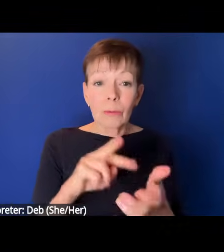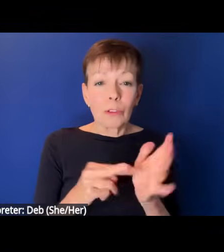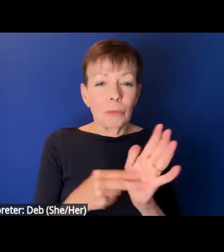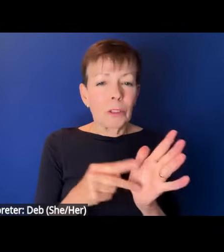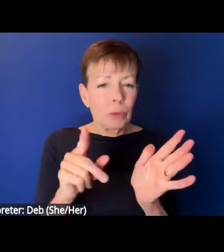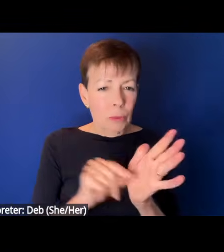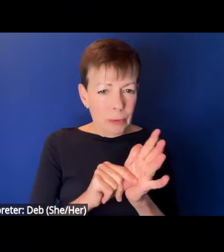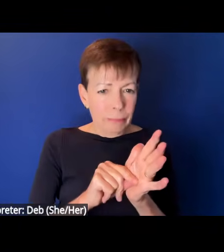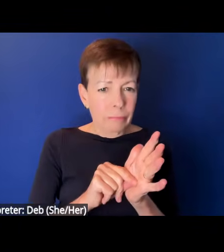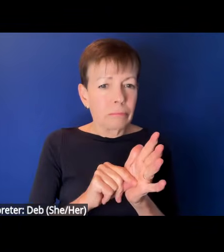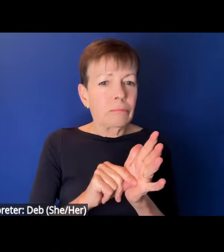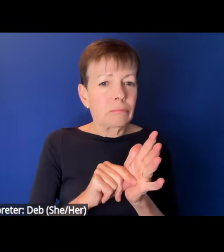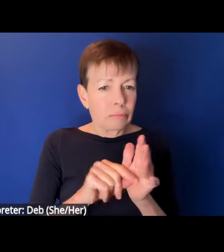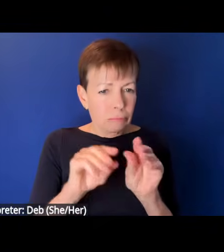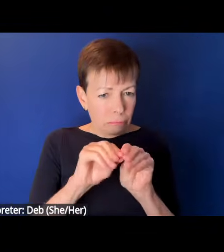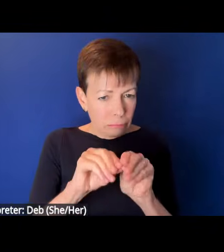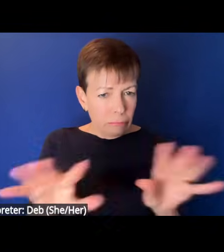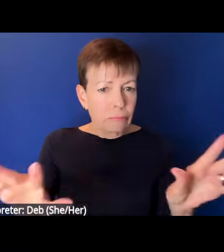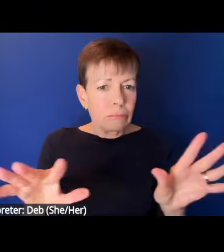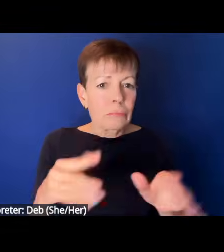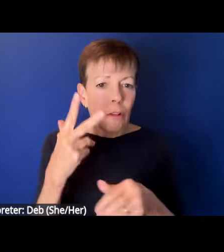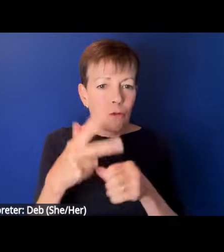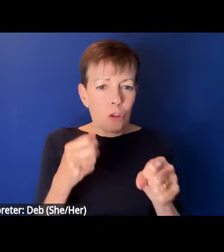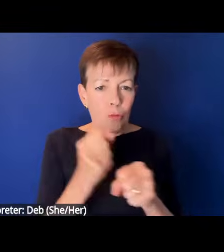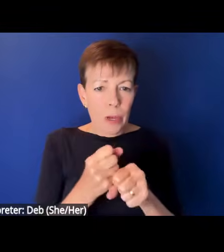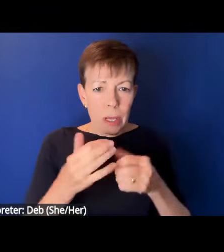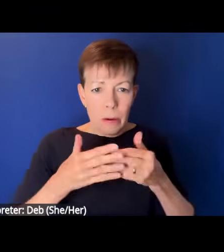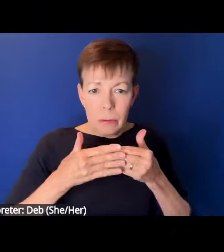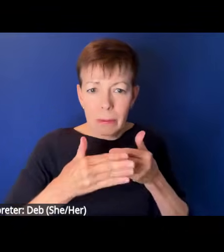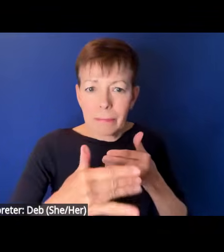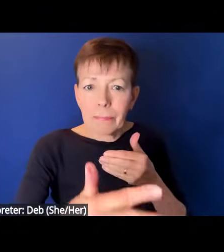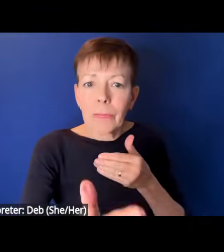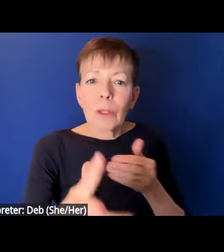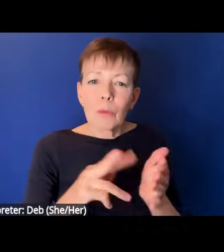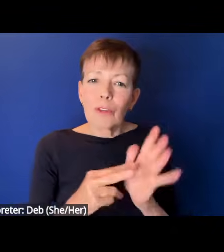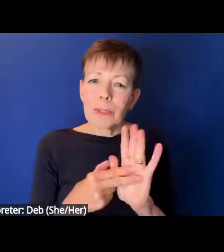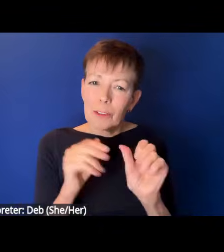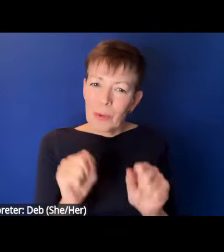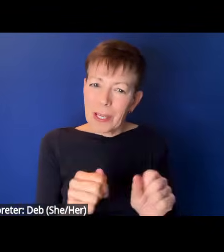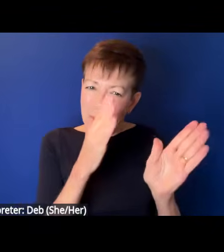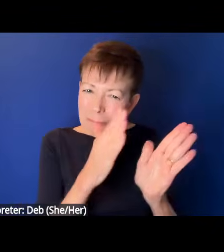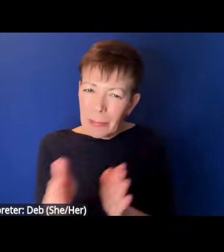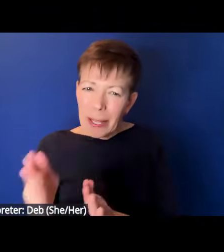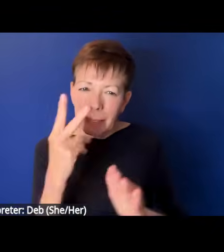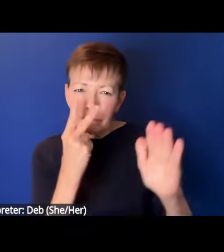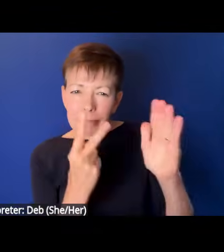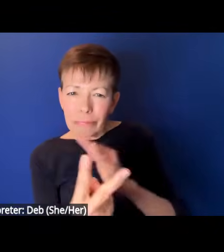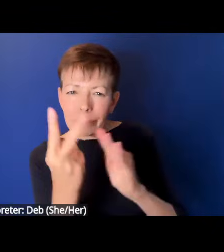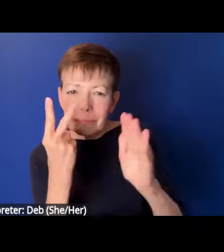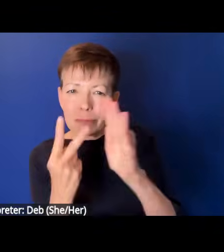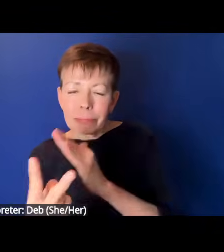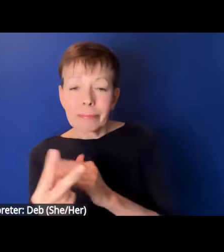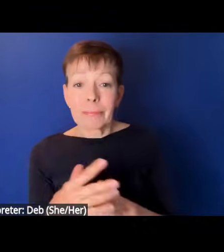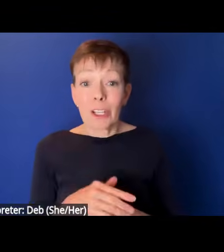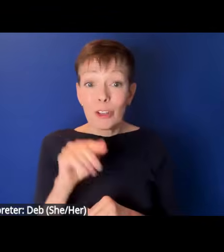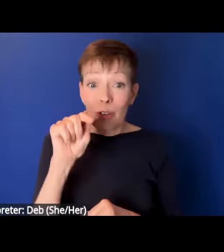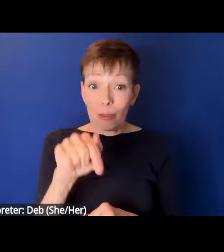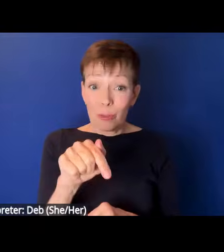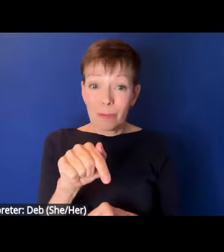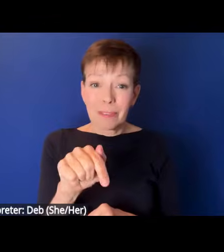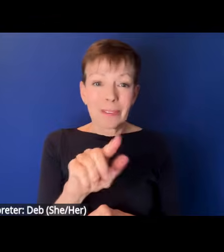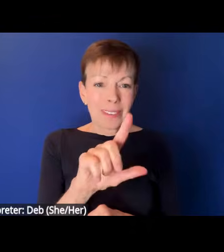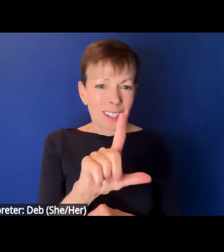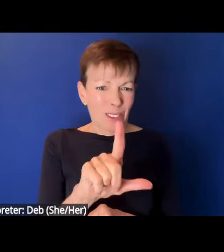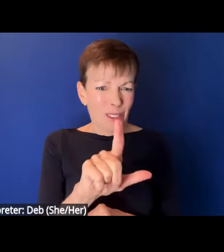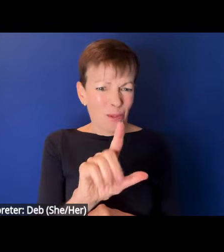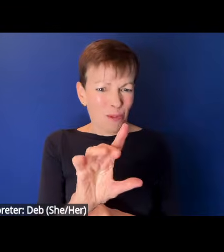ahead to allow for maximum planning and flexibility within our district. And so, and now we're talking about 28, 29. It seems a